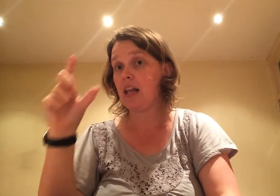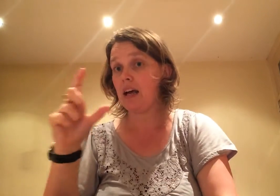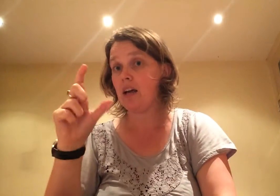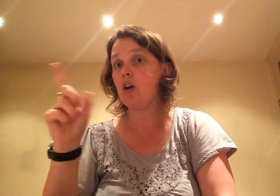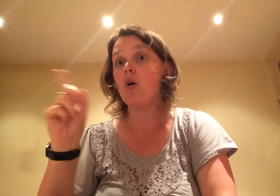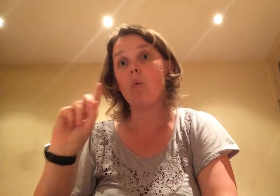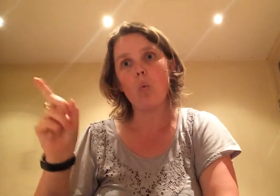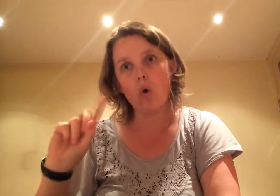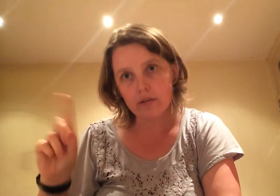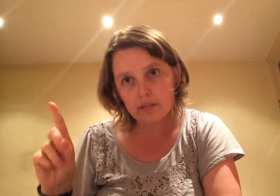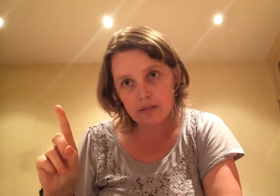colour, what?